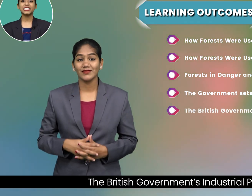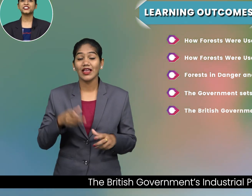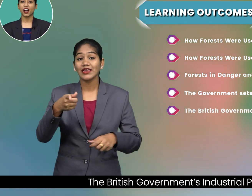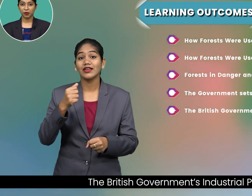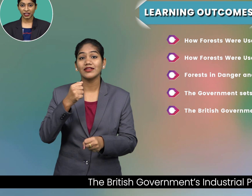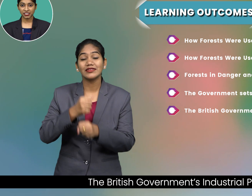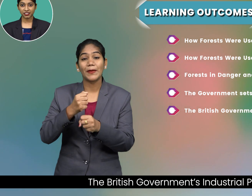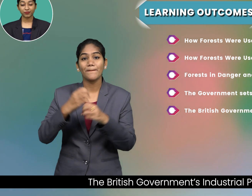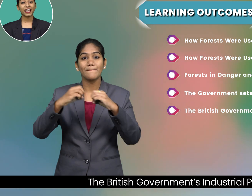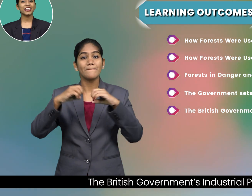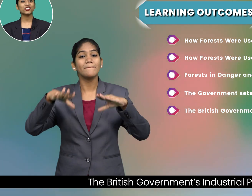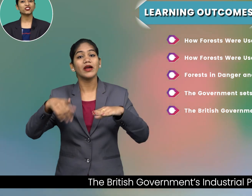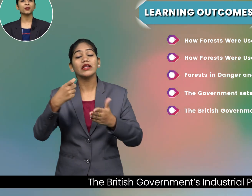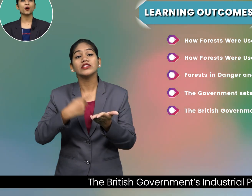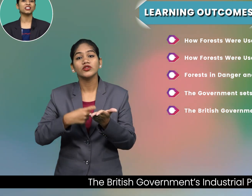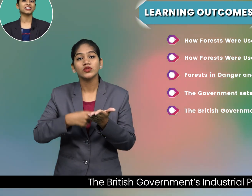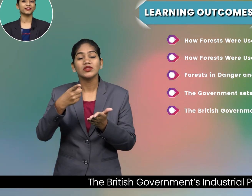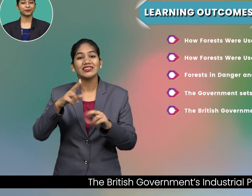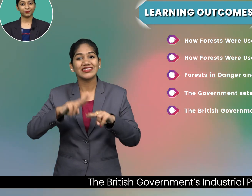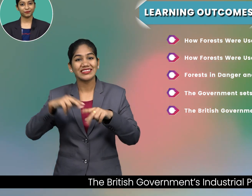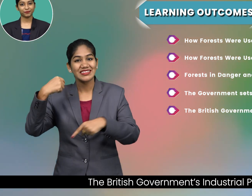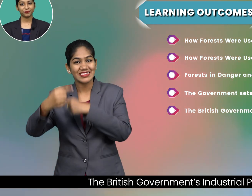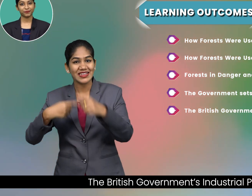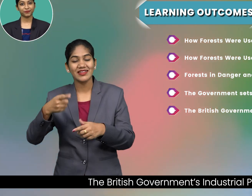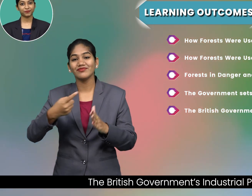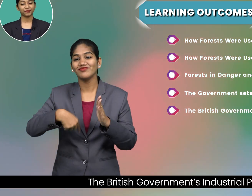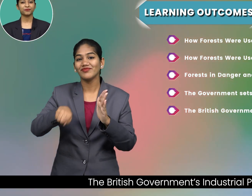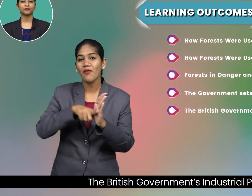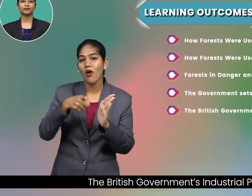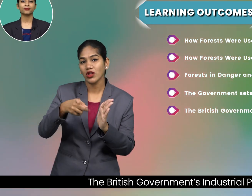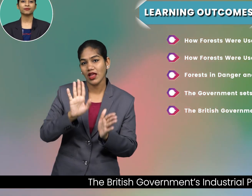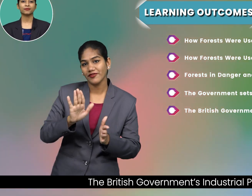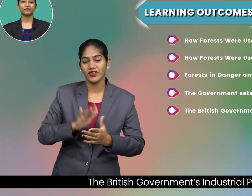The British government's industrial policy.